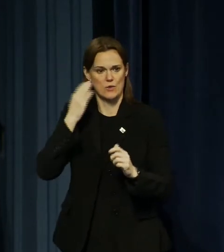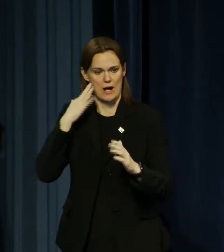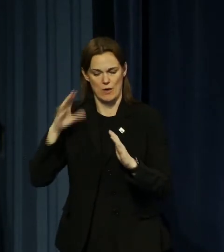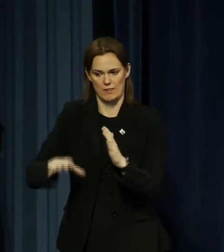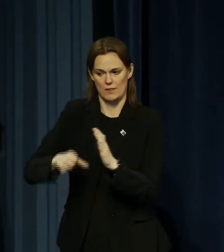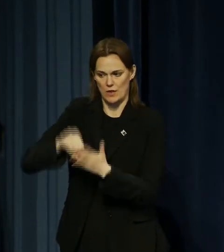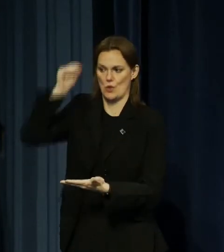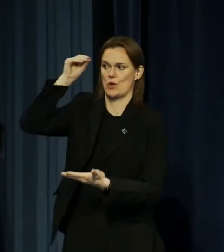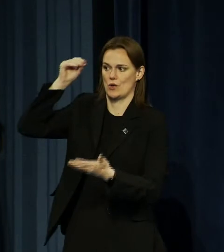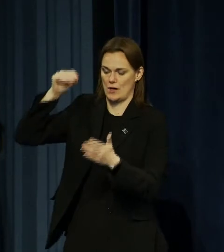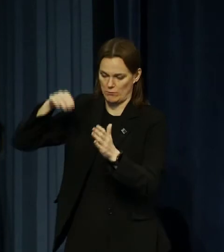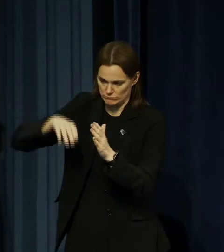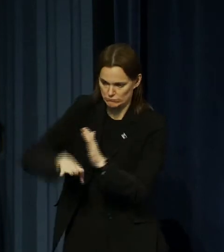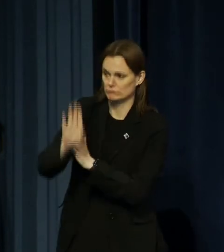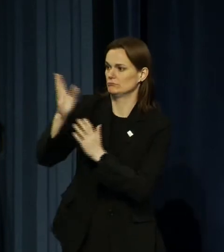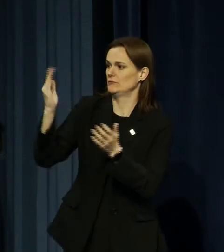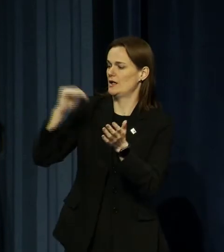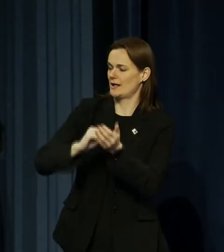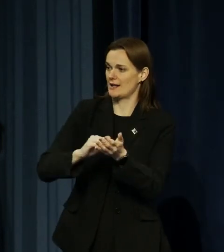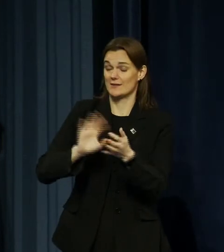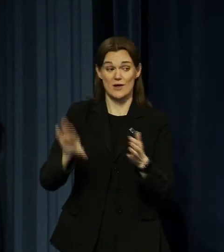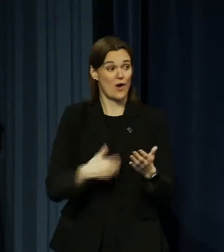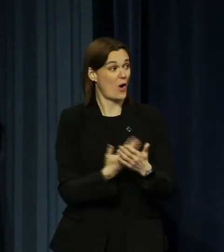Holly Smith.